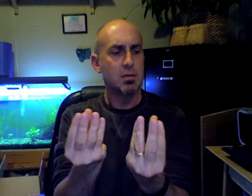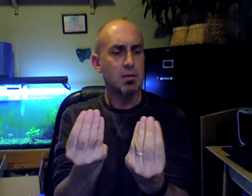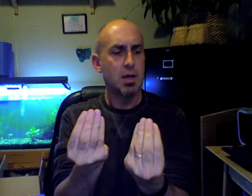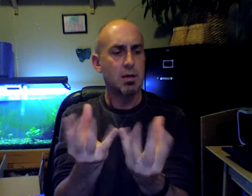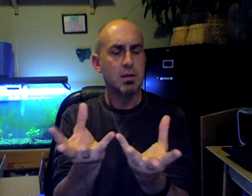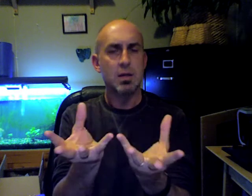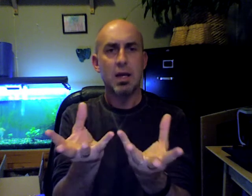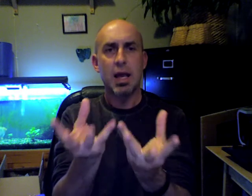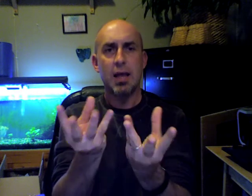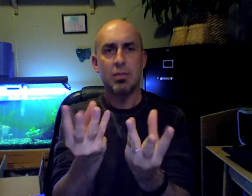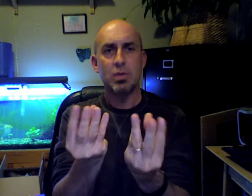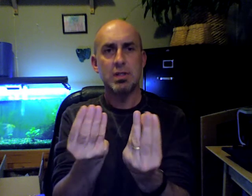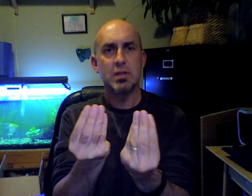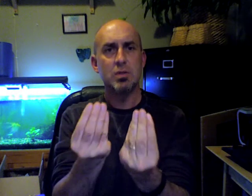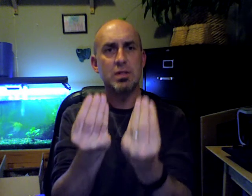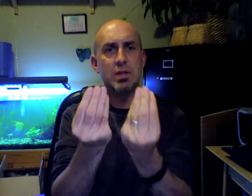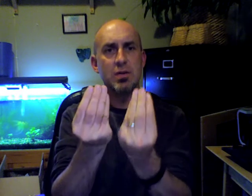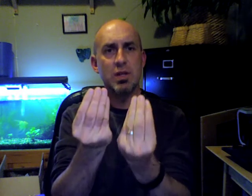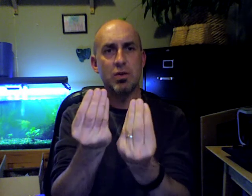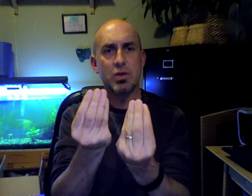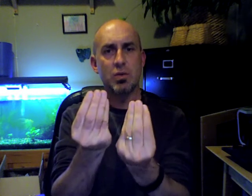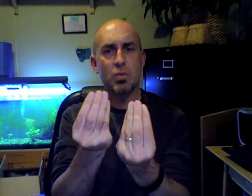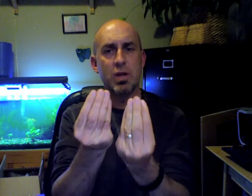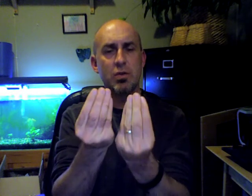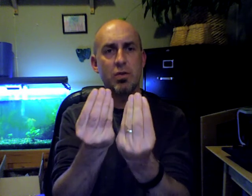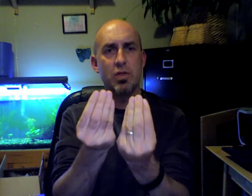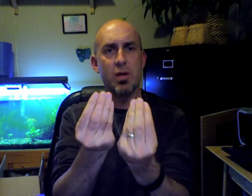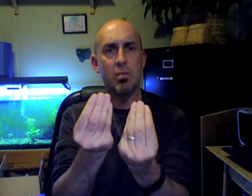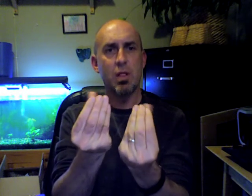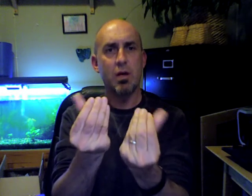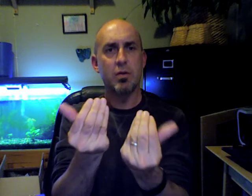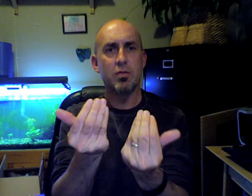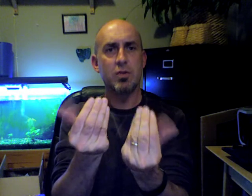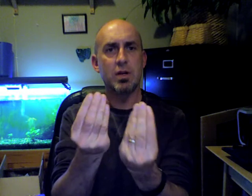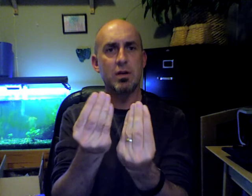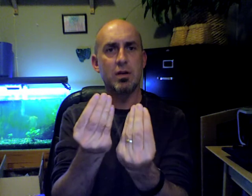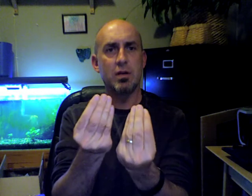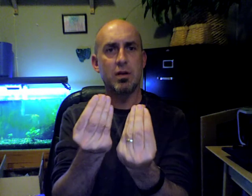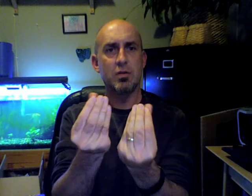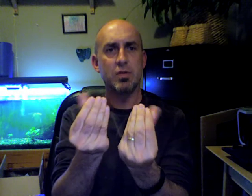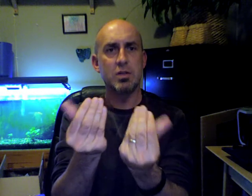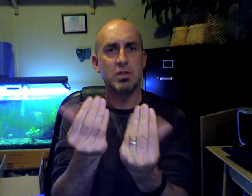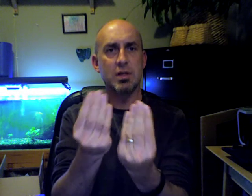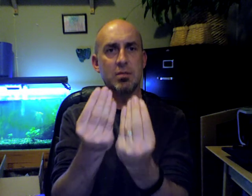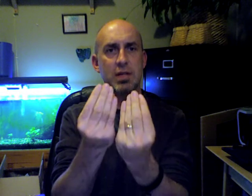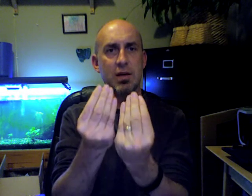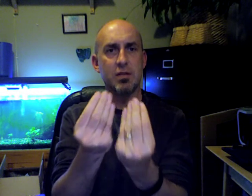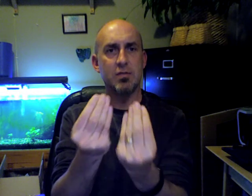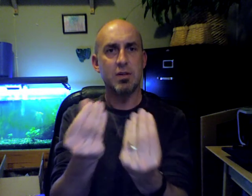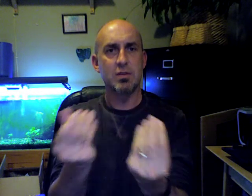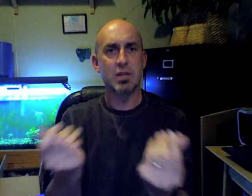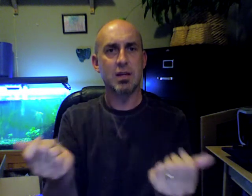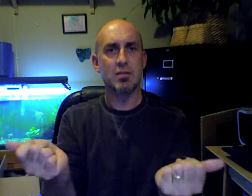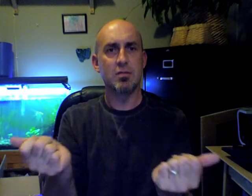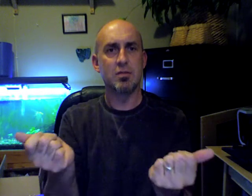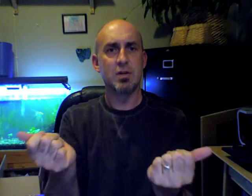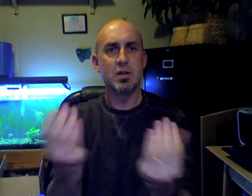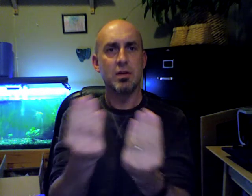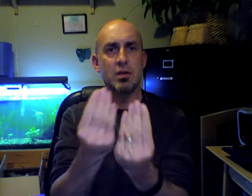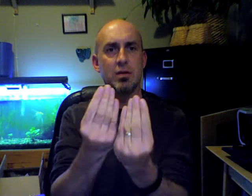Okay. And once it closes here, then you're going to run your thumb along your fingers till it comes out, and the fingers kind of